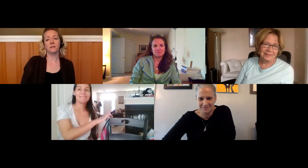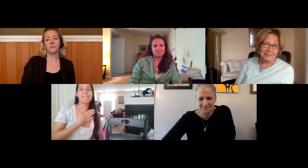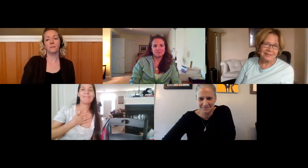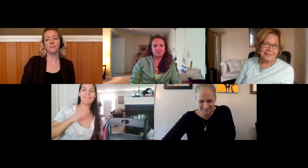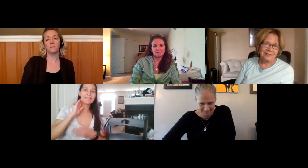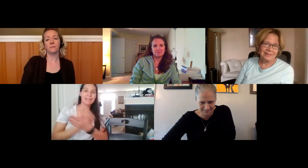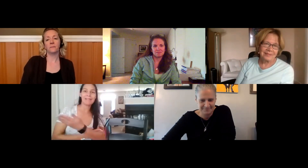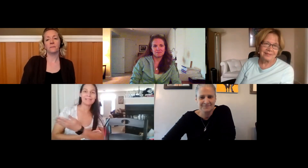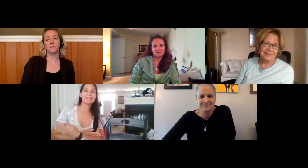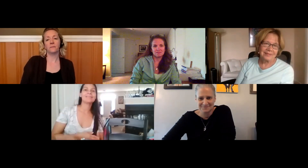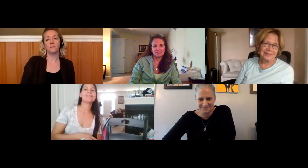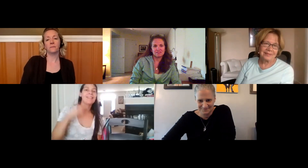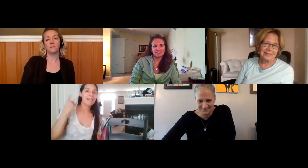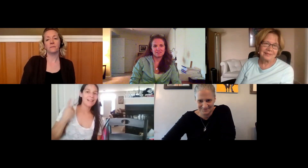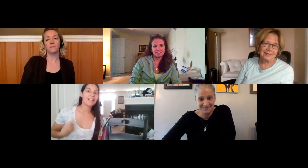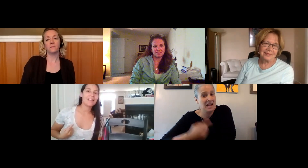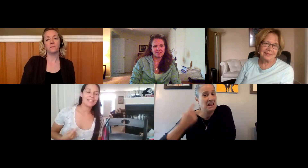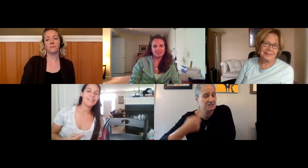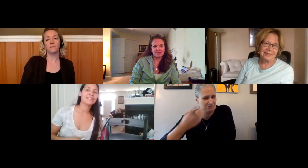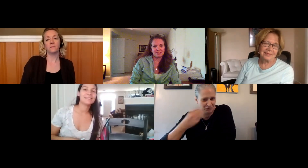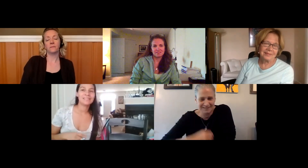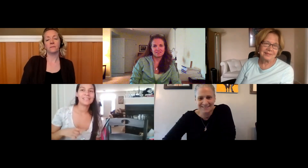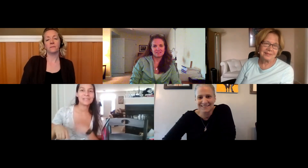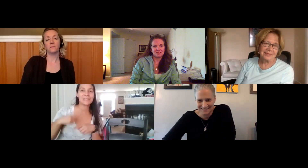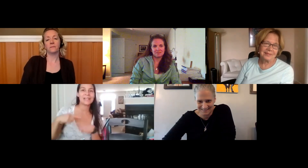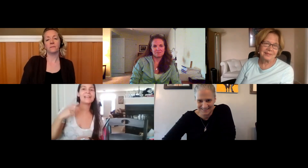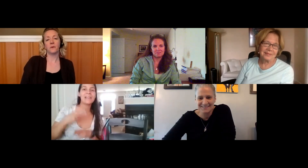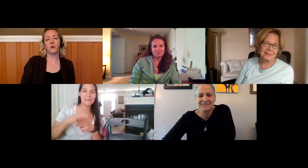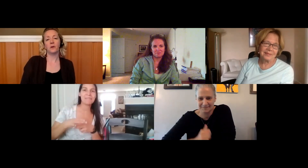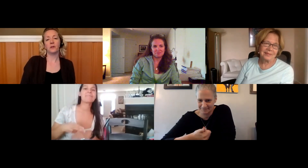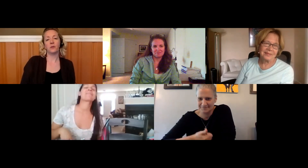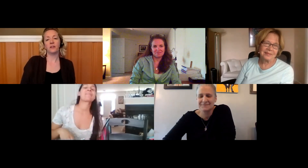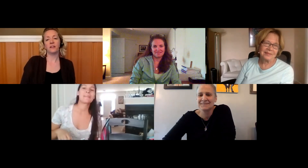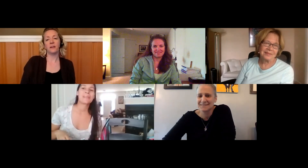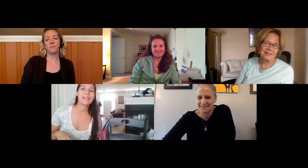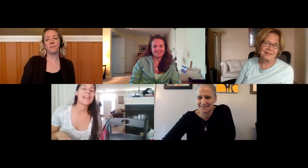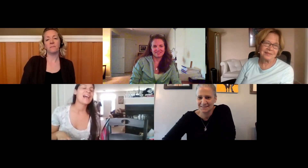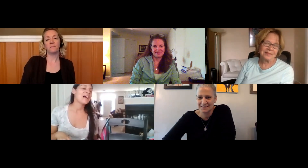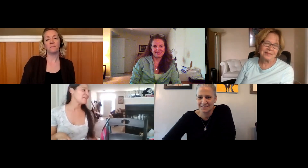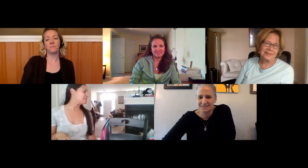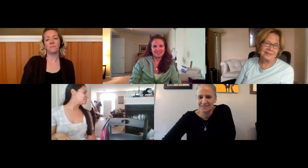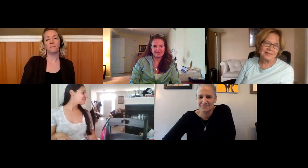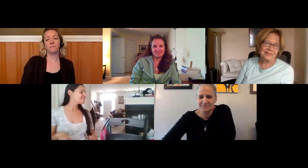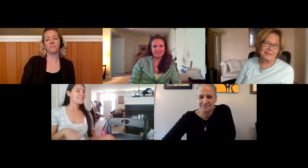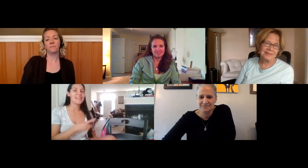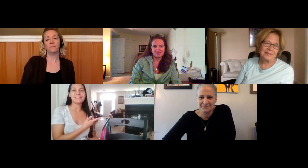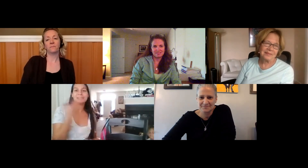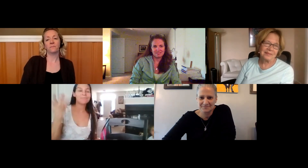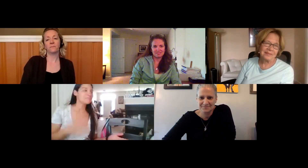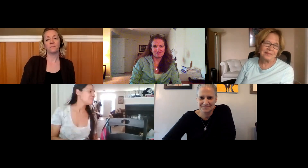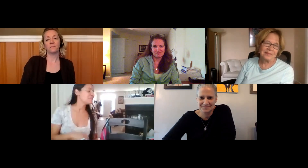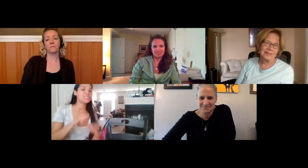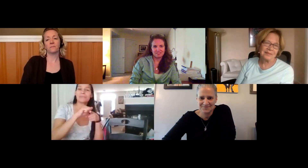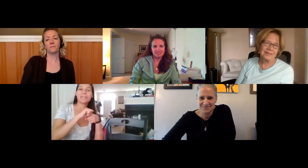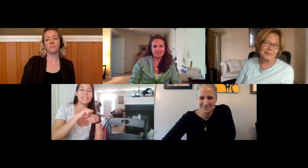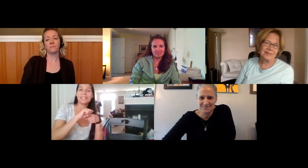My daughter, Alani, it's her sign name. Oh, it's a pretty sign name. And I'm just